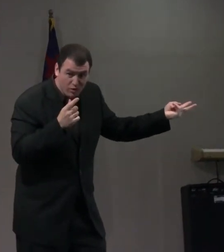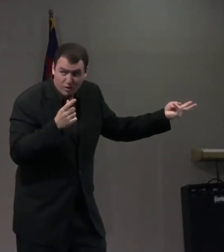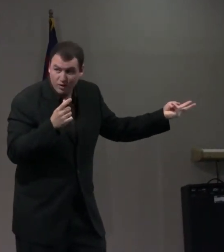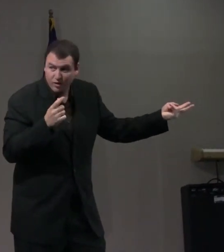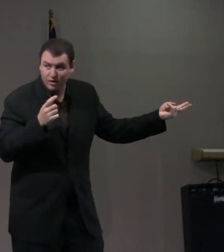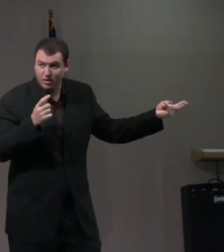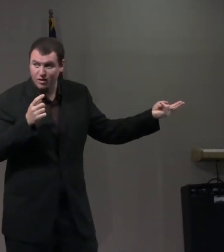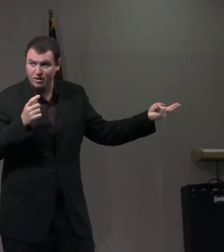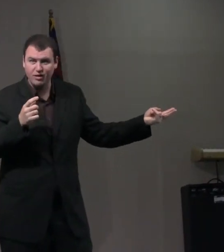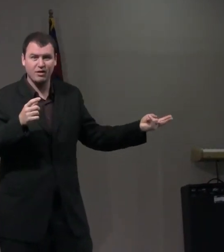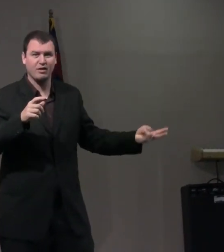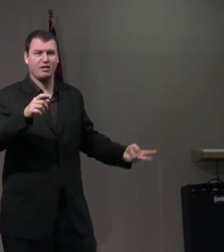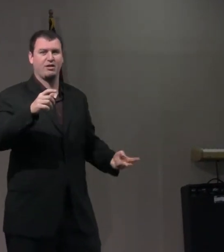you know who this is?